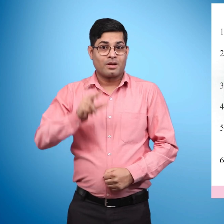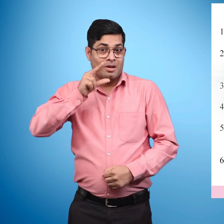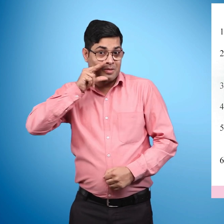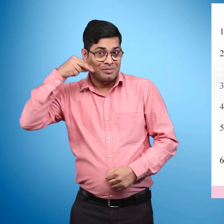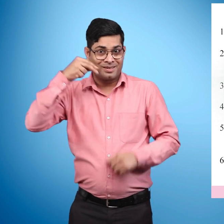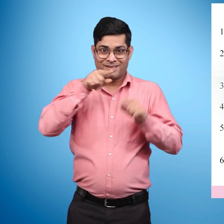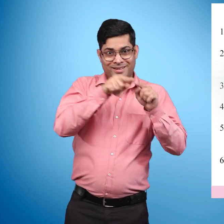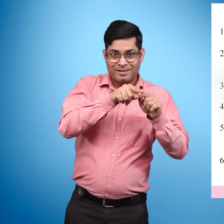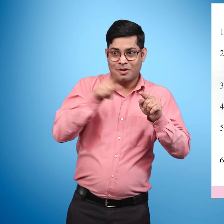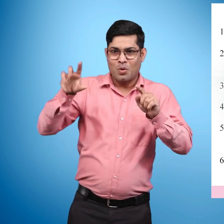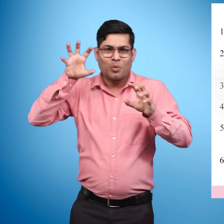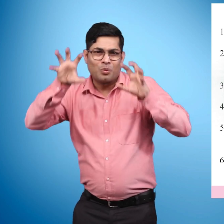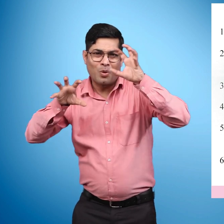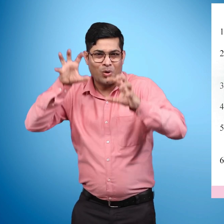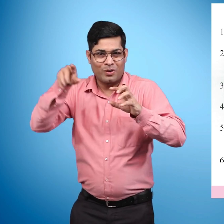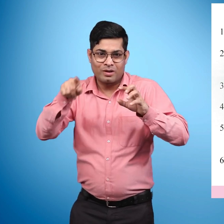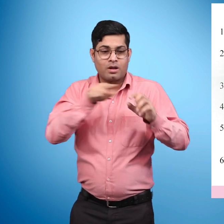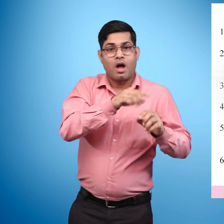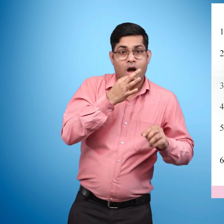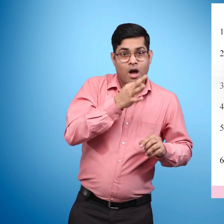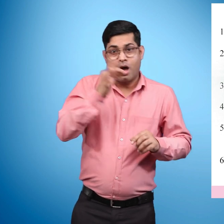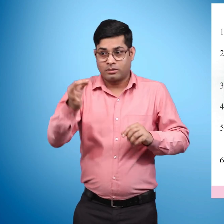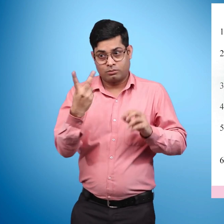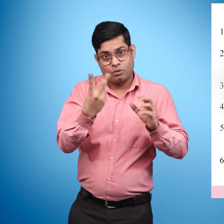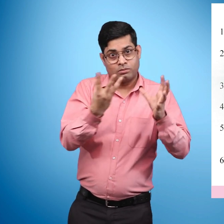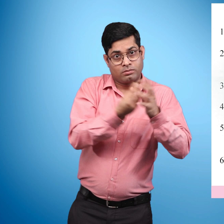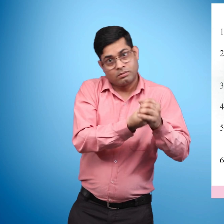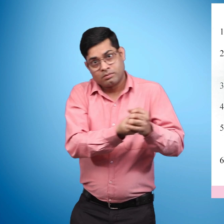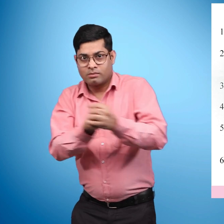Why did Vijay Singh ask the ghost to accompany him to town next day?